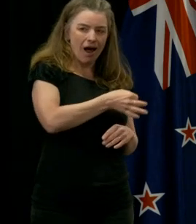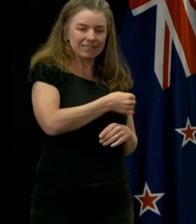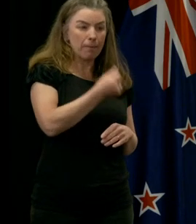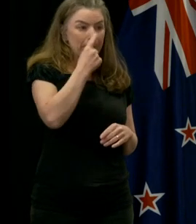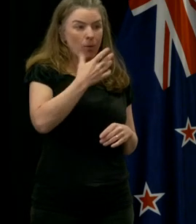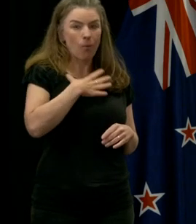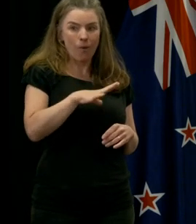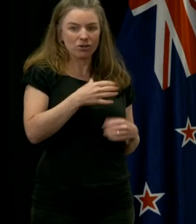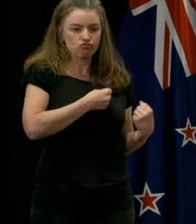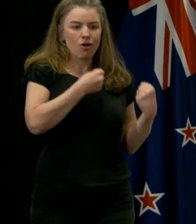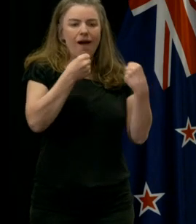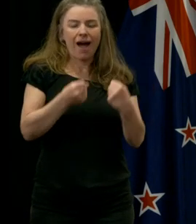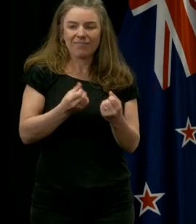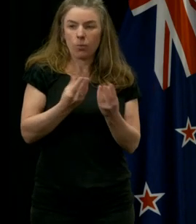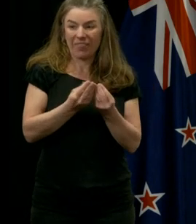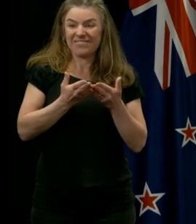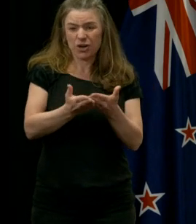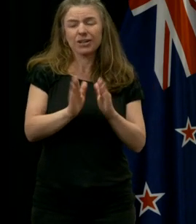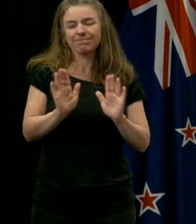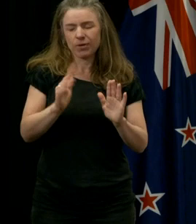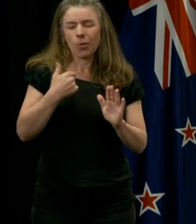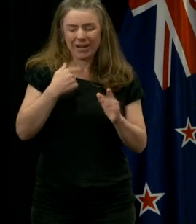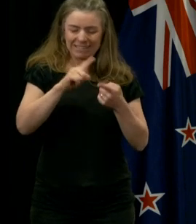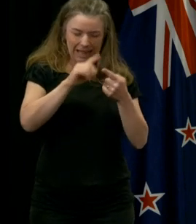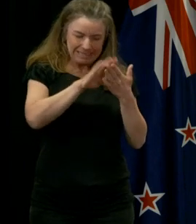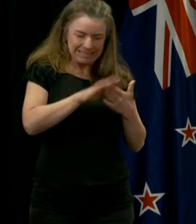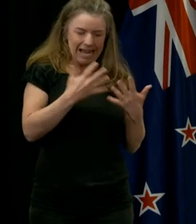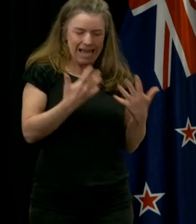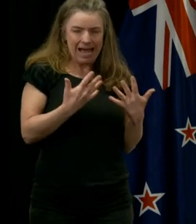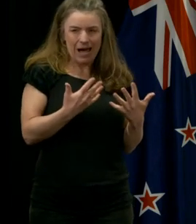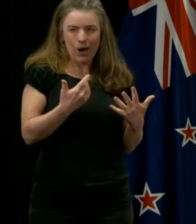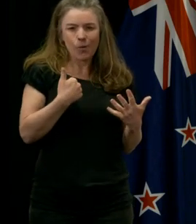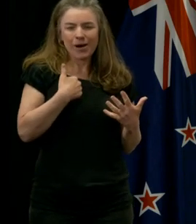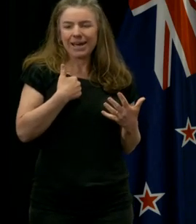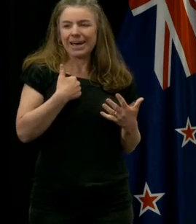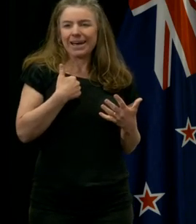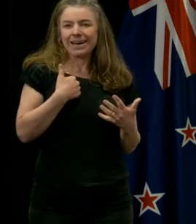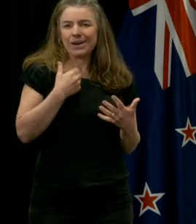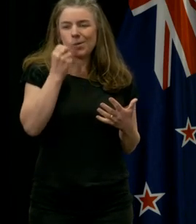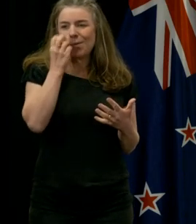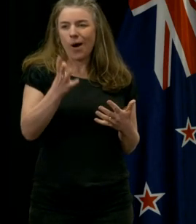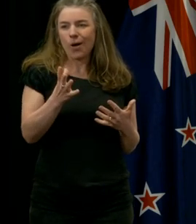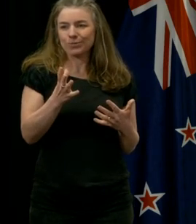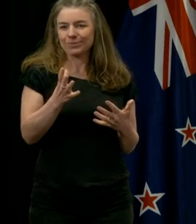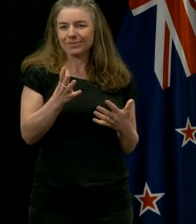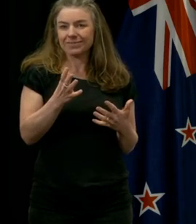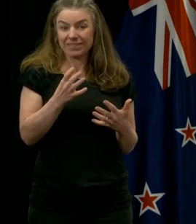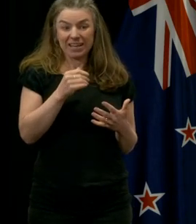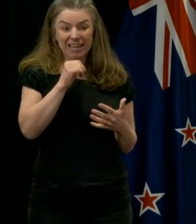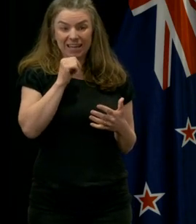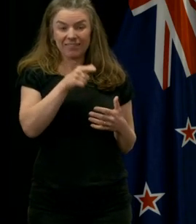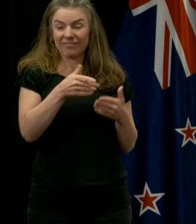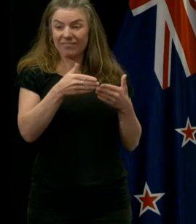to get home. I just want to give a commitment. We are working through those issues. We don't intend to just suddenly, whilst there's a queue at